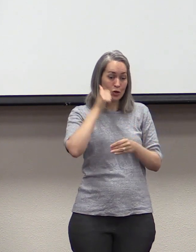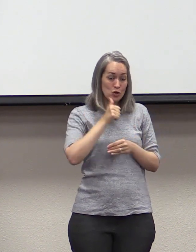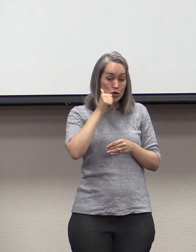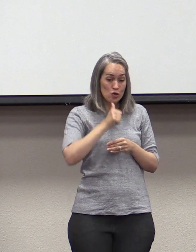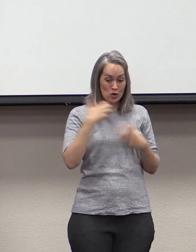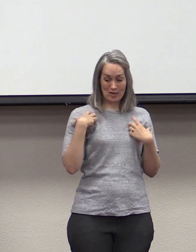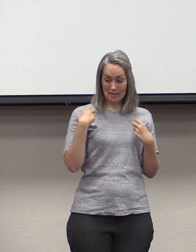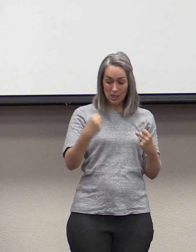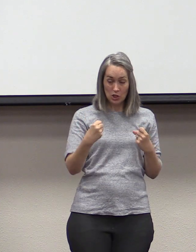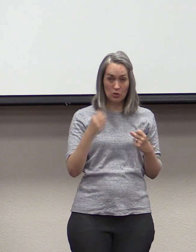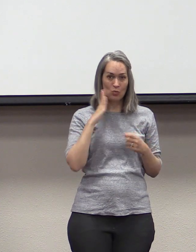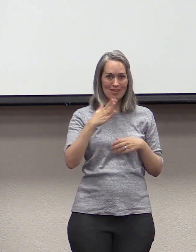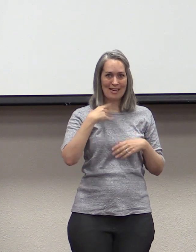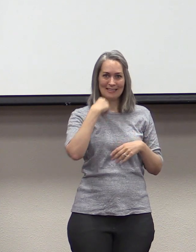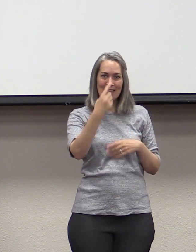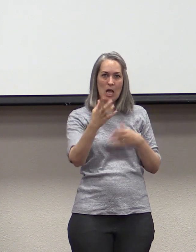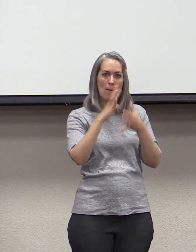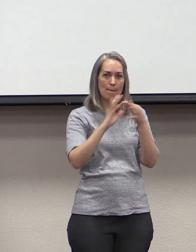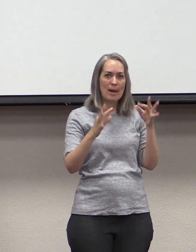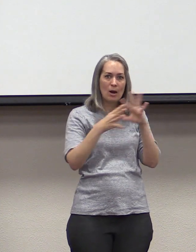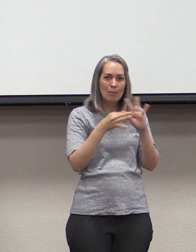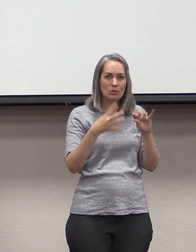the parables?